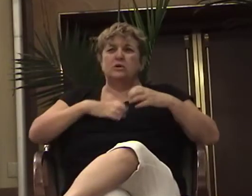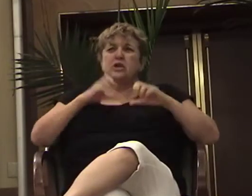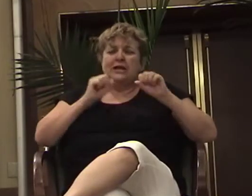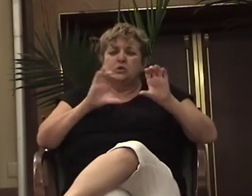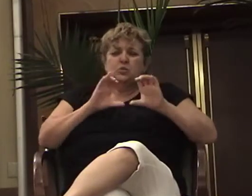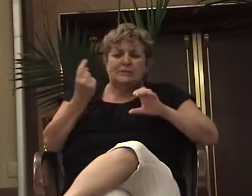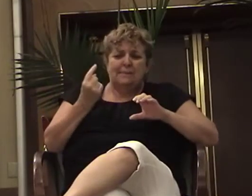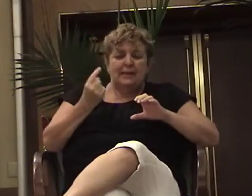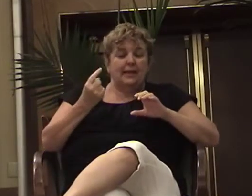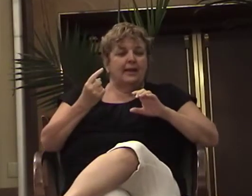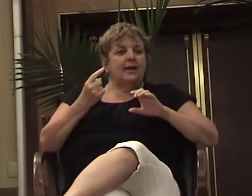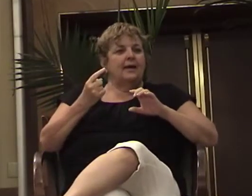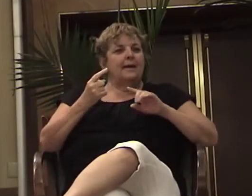But there's one who has all power.